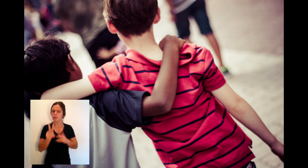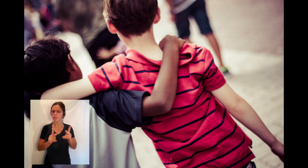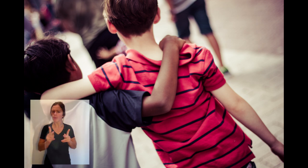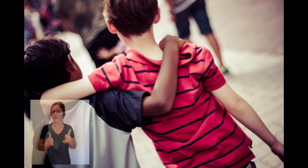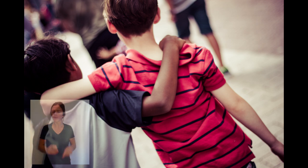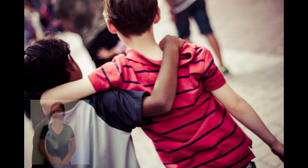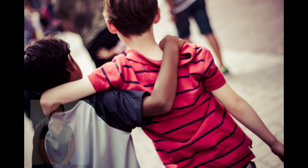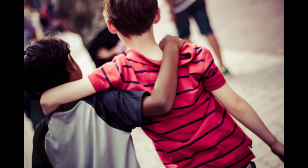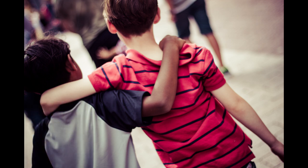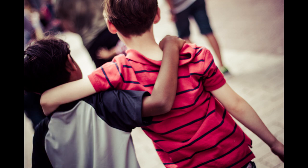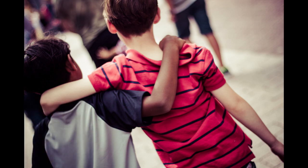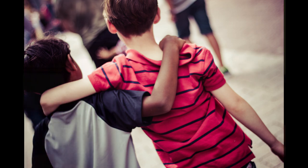inner circle.